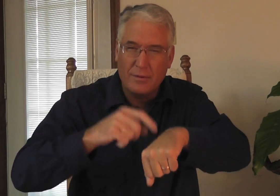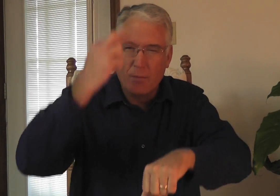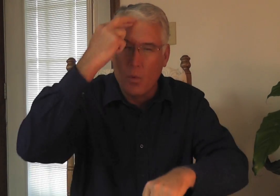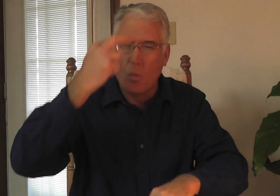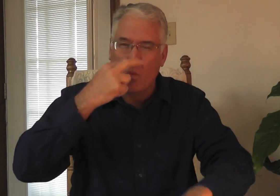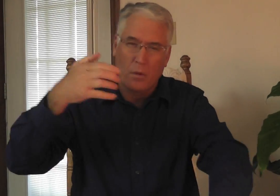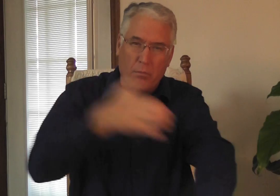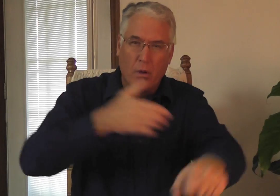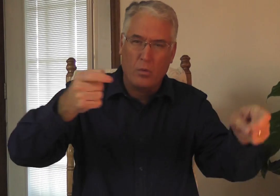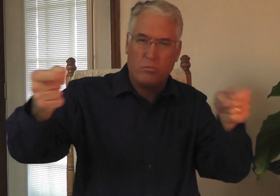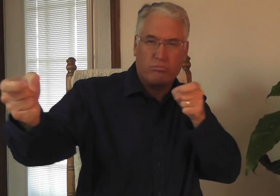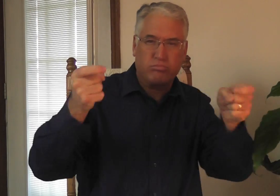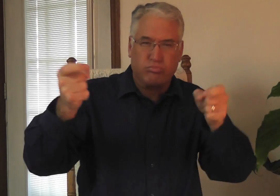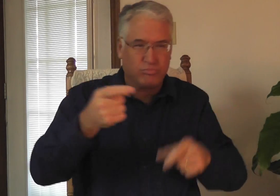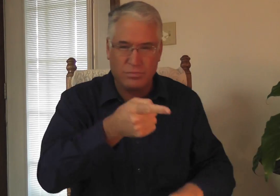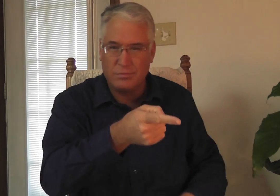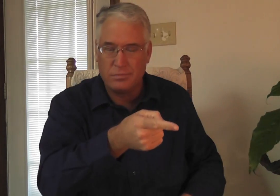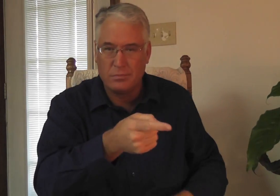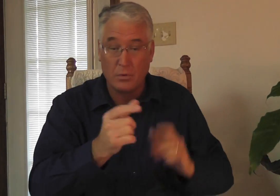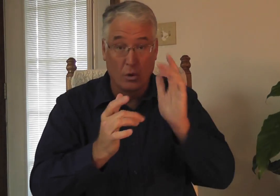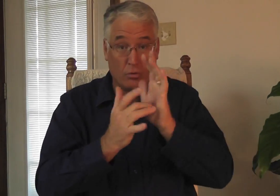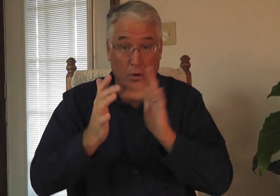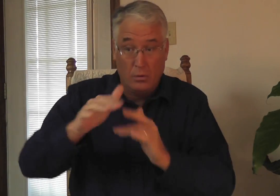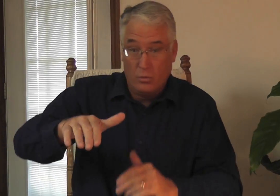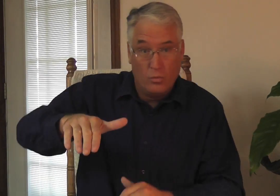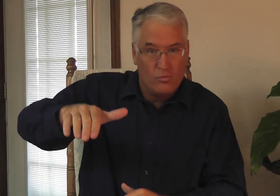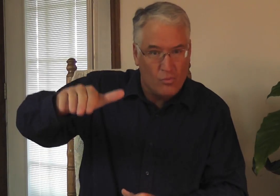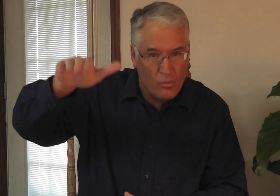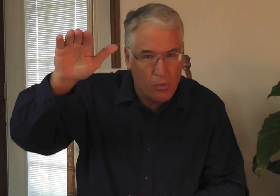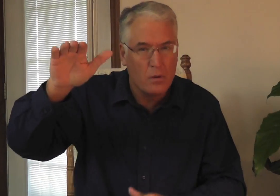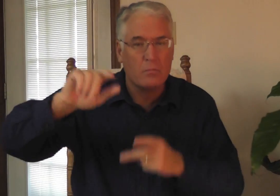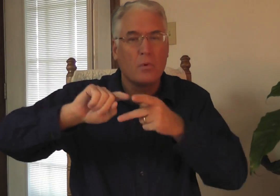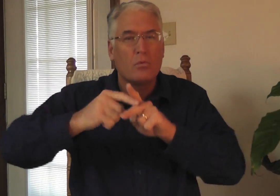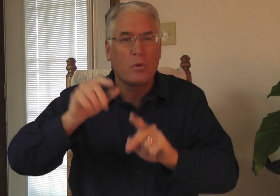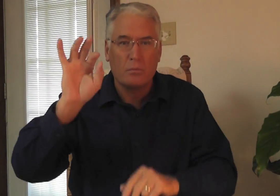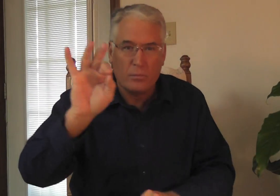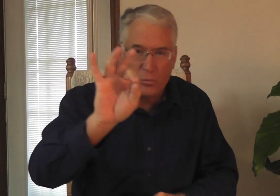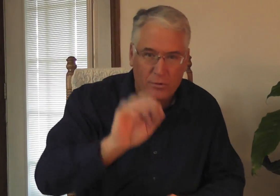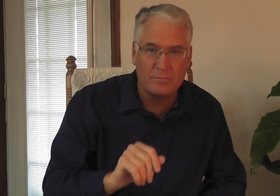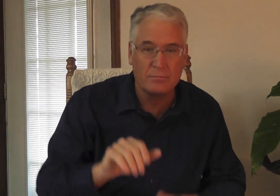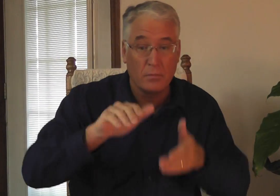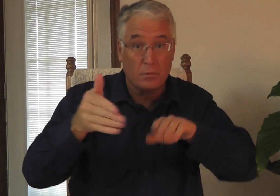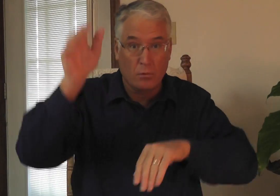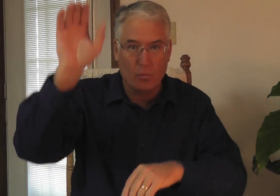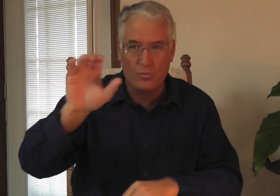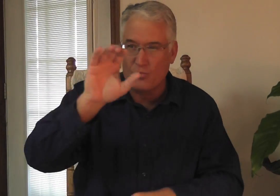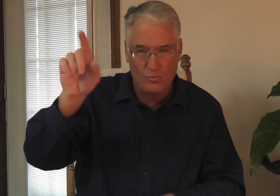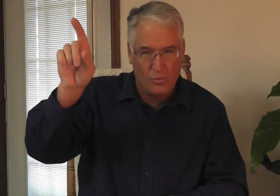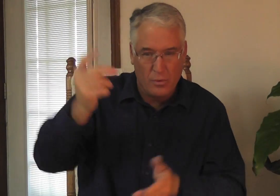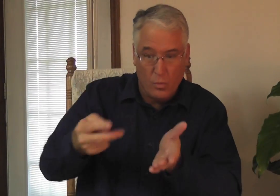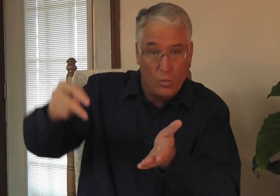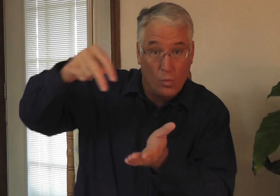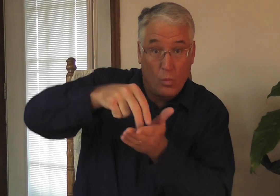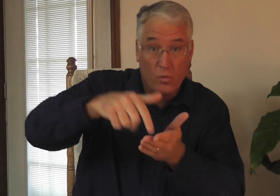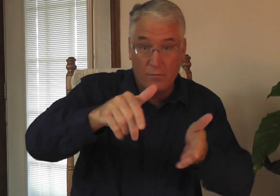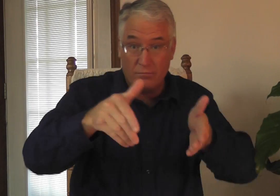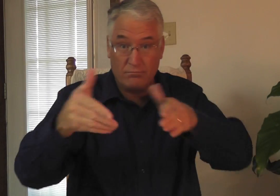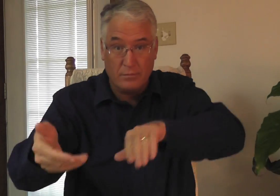was born during the time of the Roman Empire, and he grew up, and then he started to preach, and he went to the cross, and